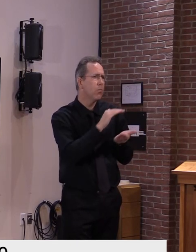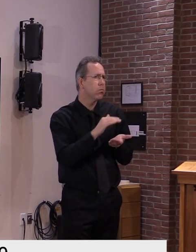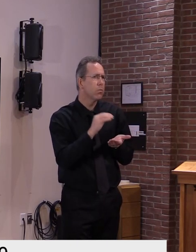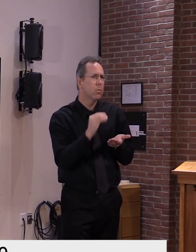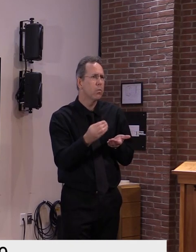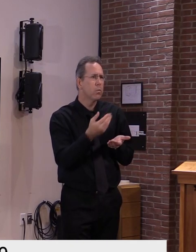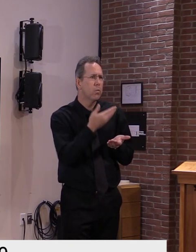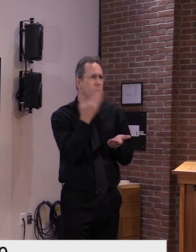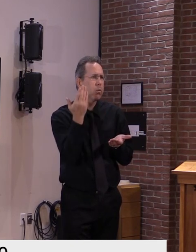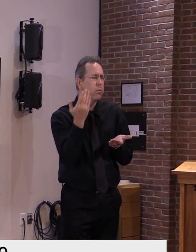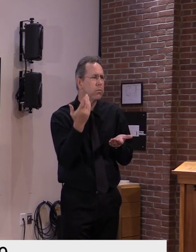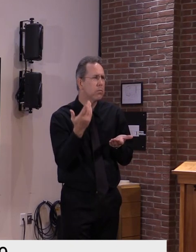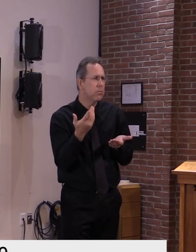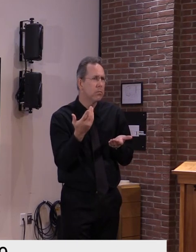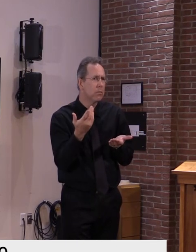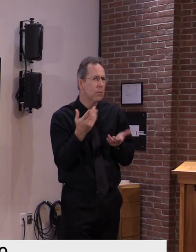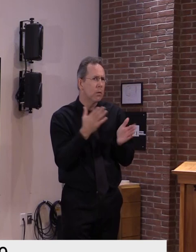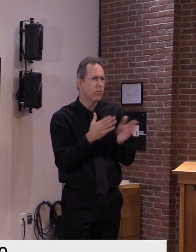cutting programs?